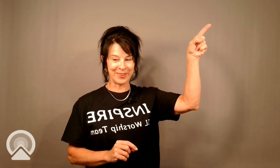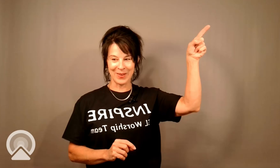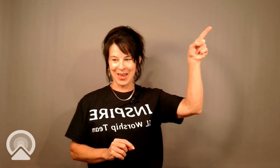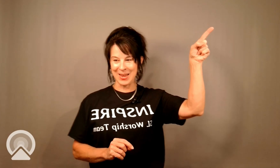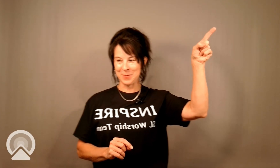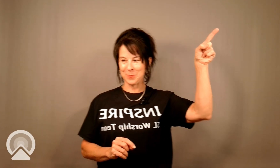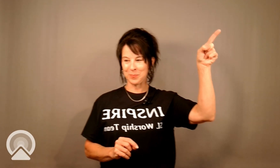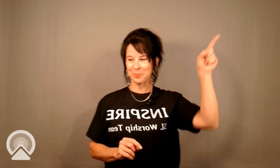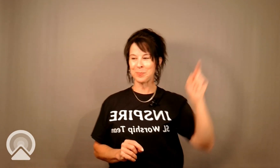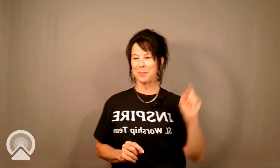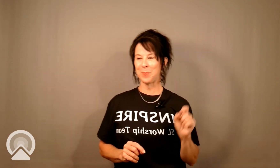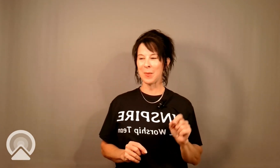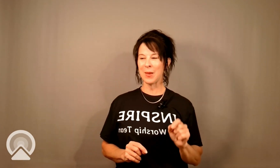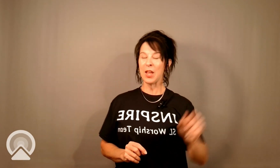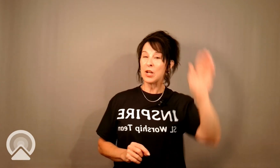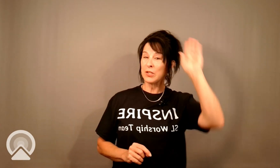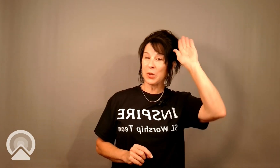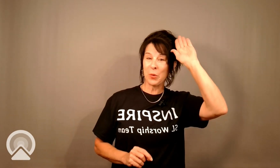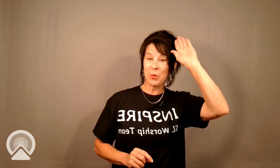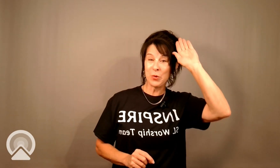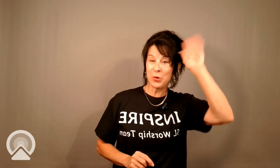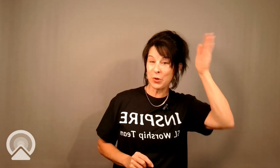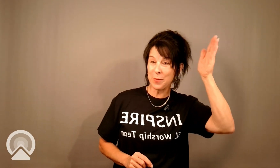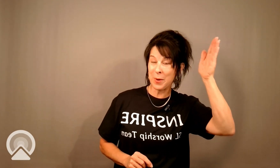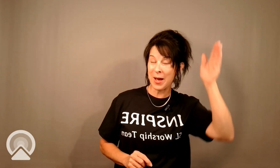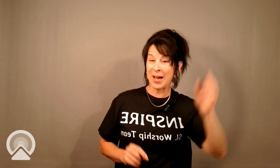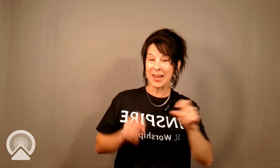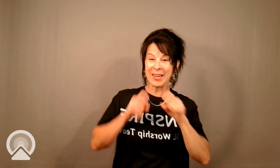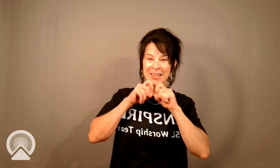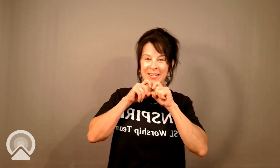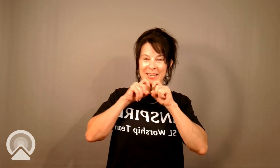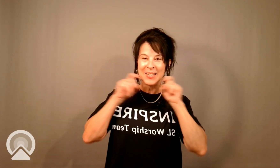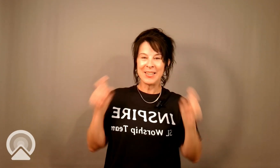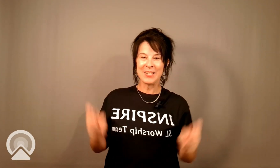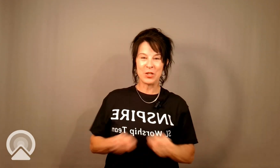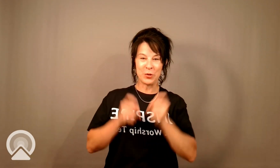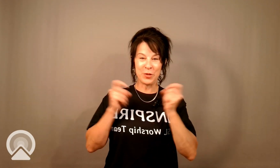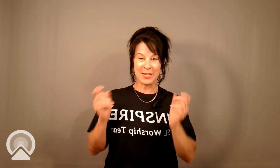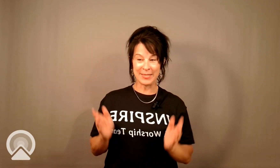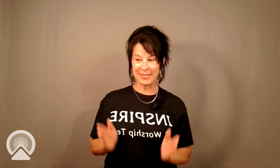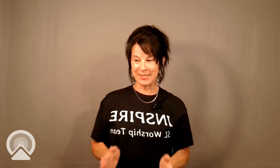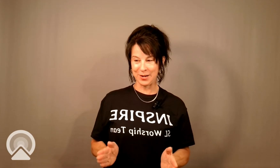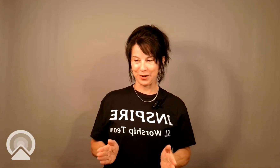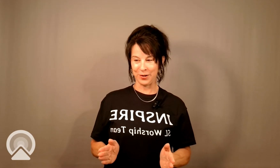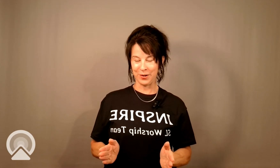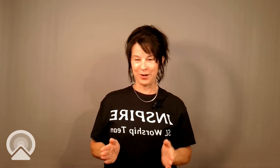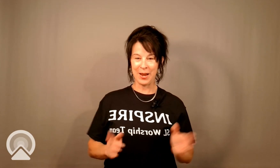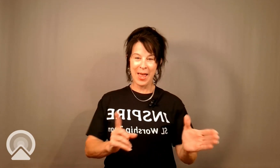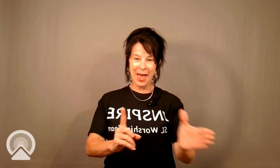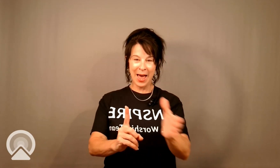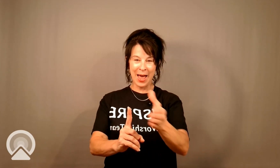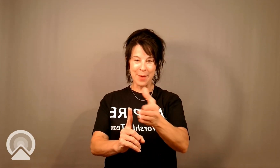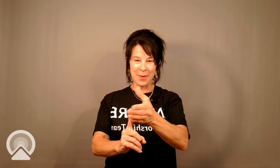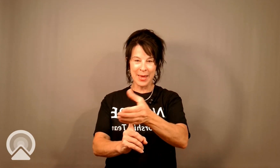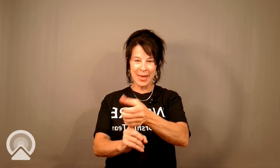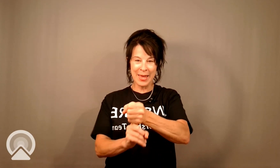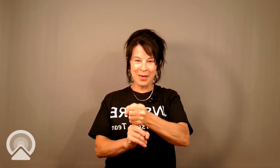okay? So goodbye to the sinner. I'm